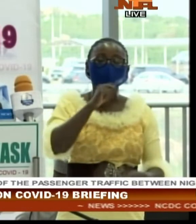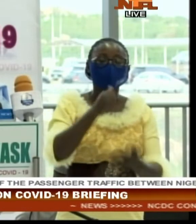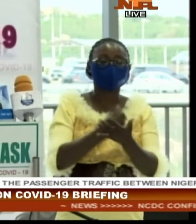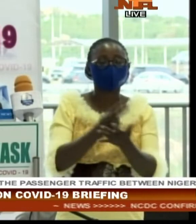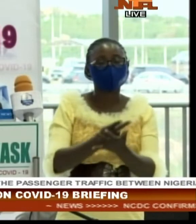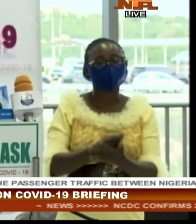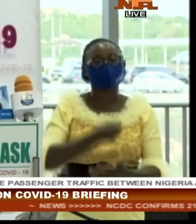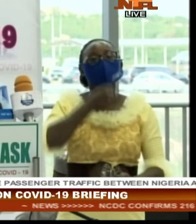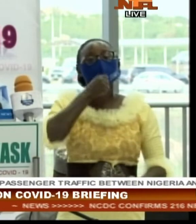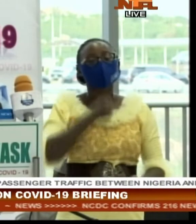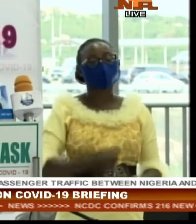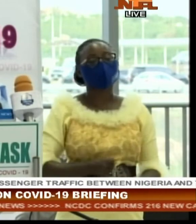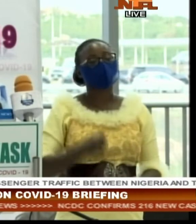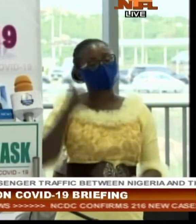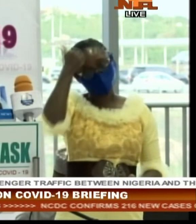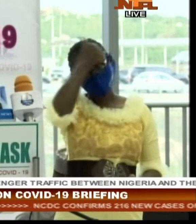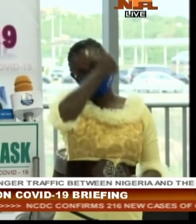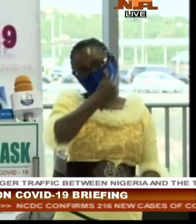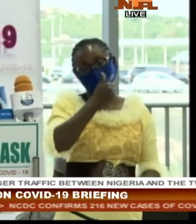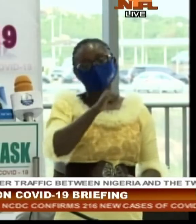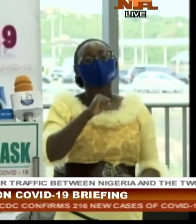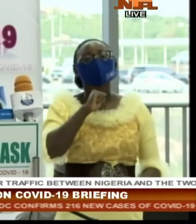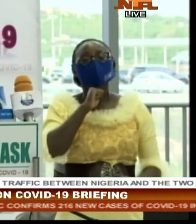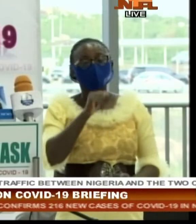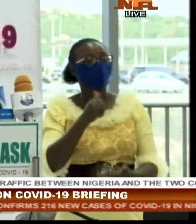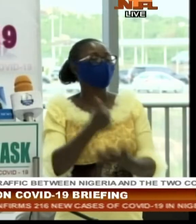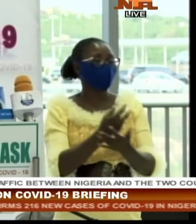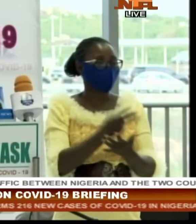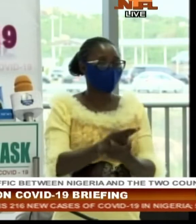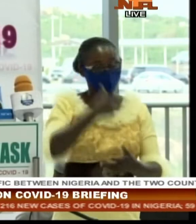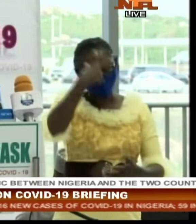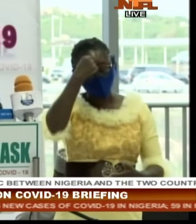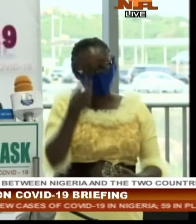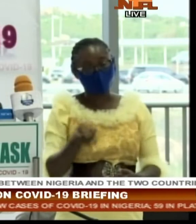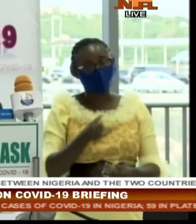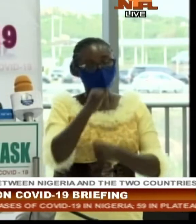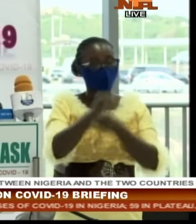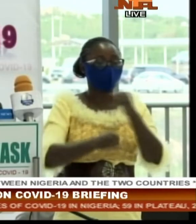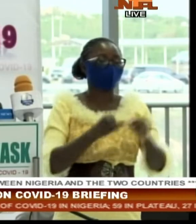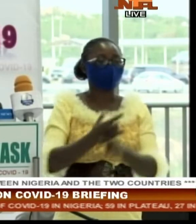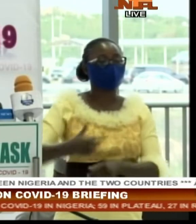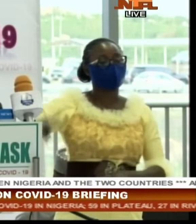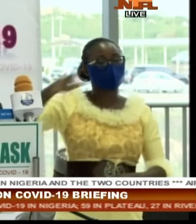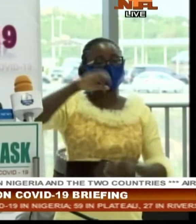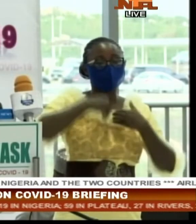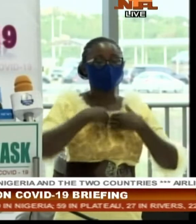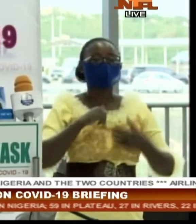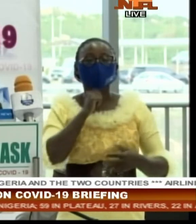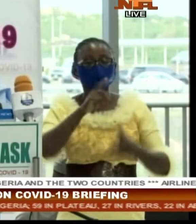South Africa not applicable because international flights have not resumed.